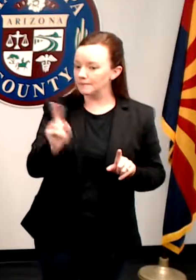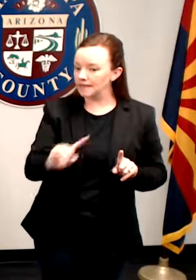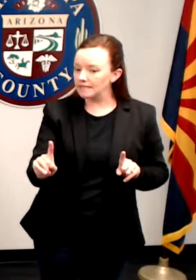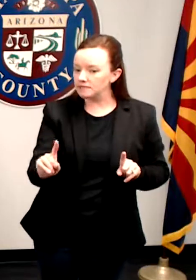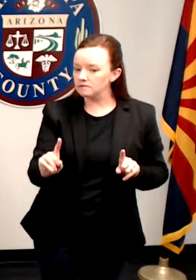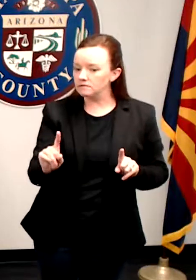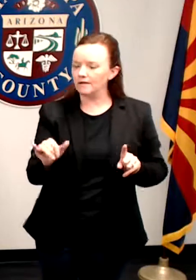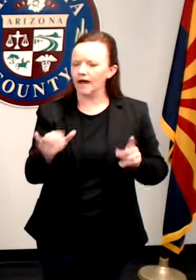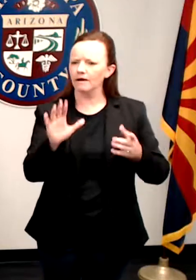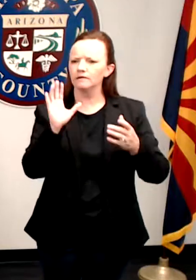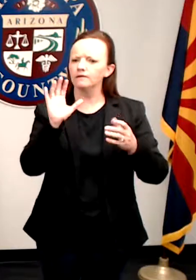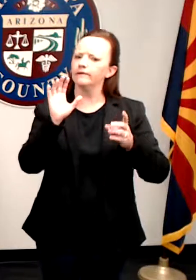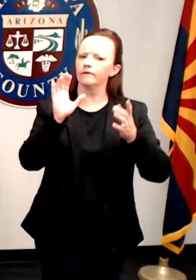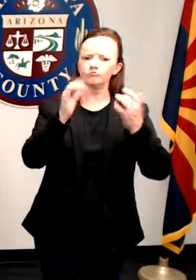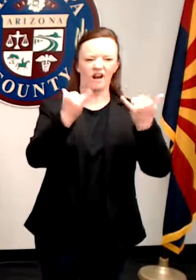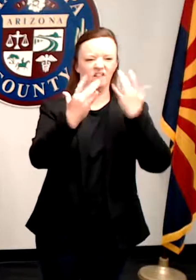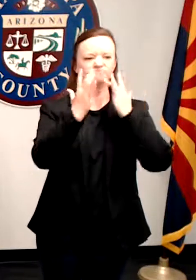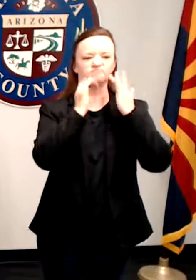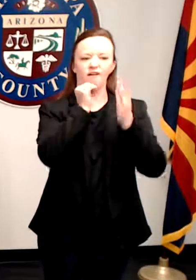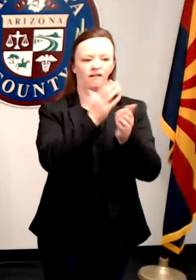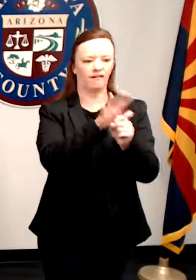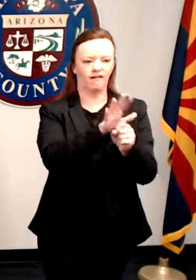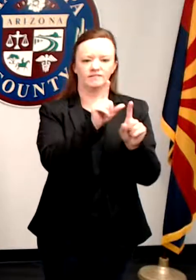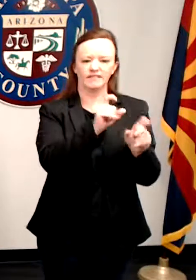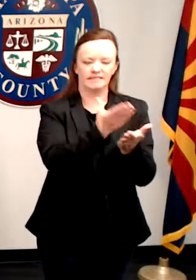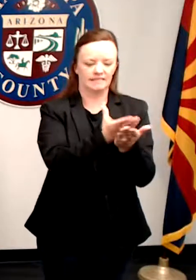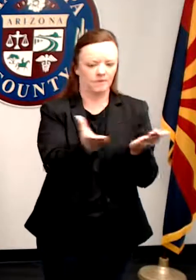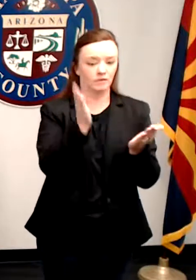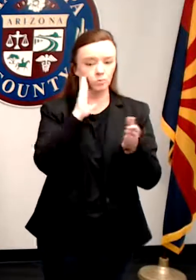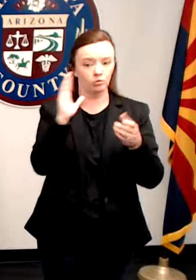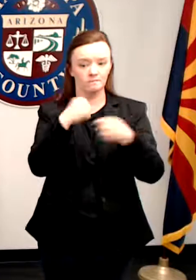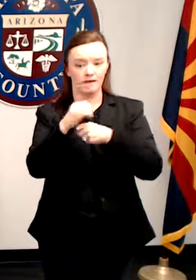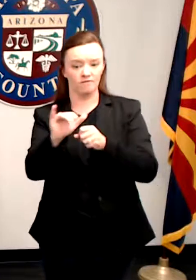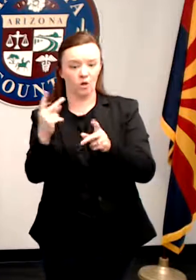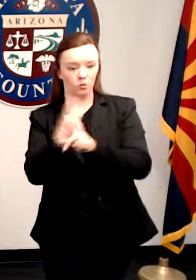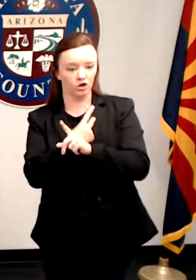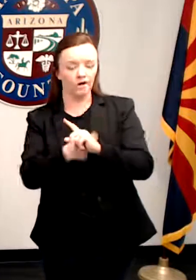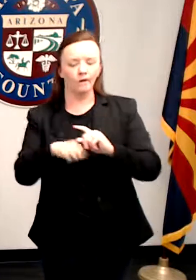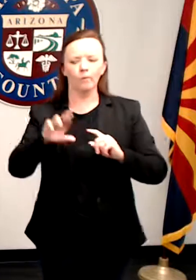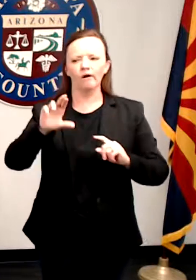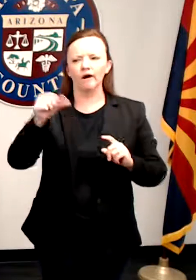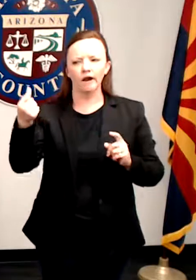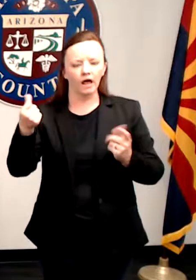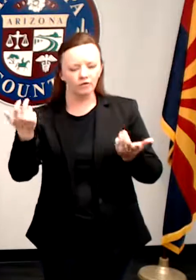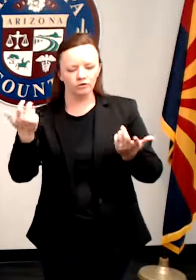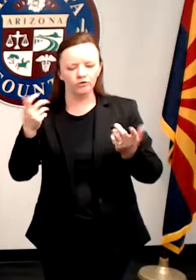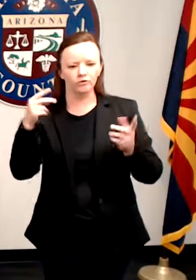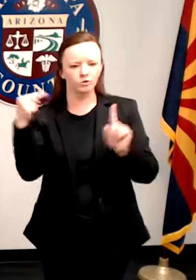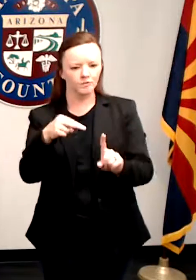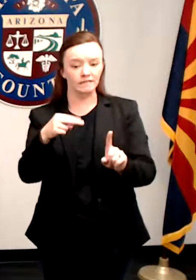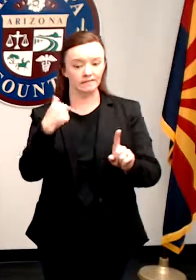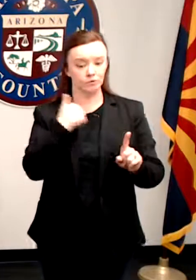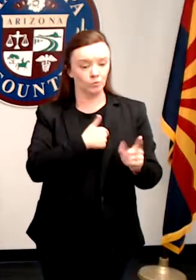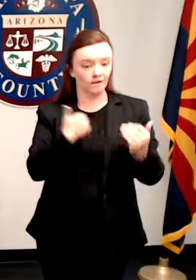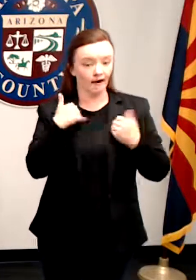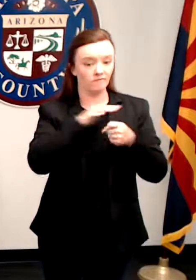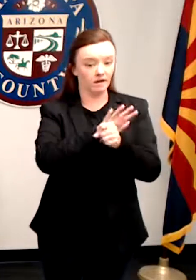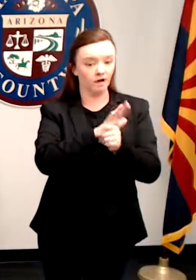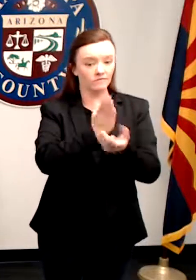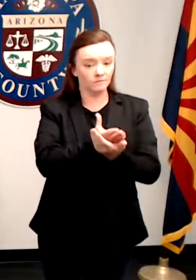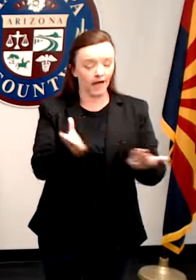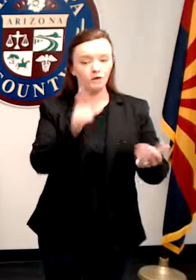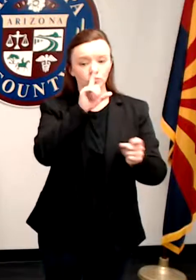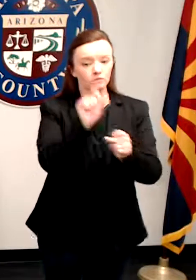making the shortage even worse, or to put this another way, do we have enough supply to